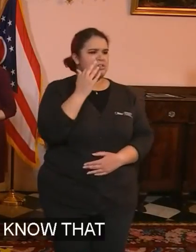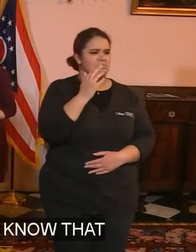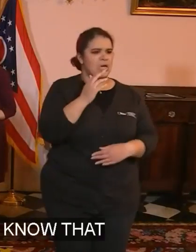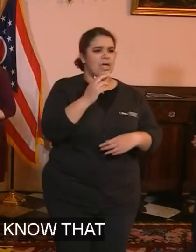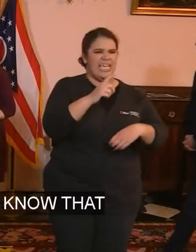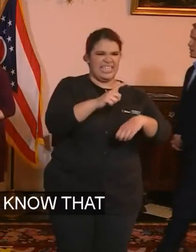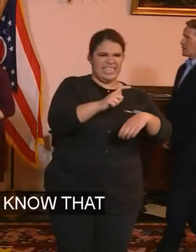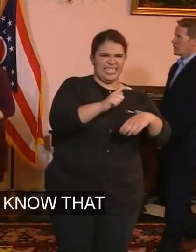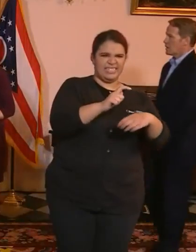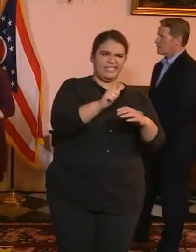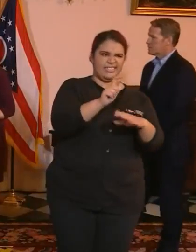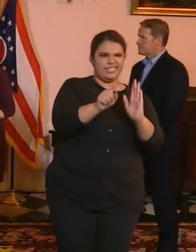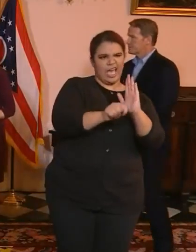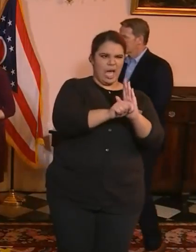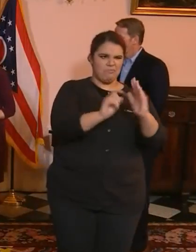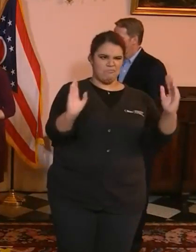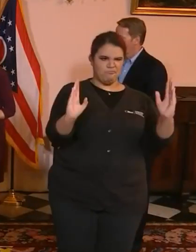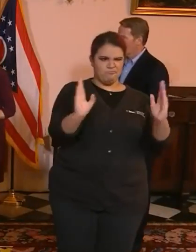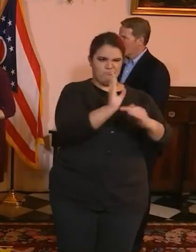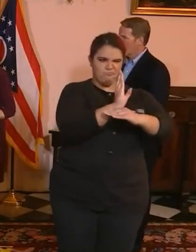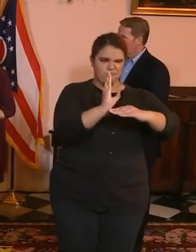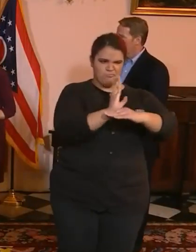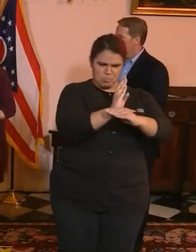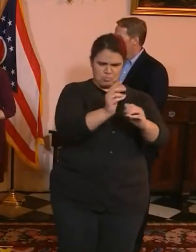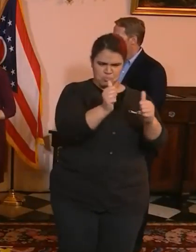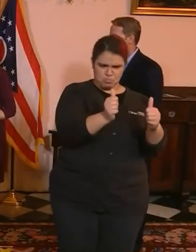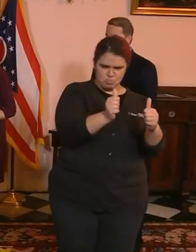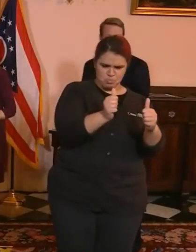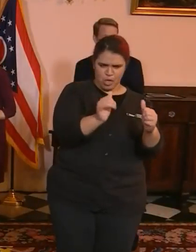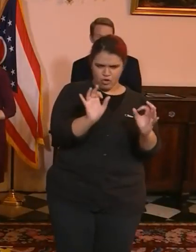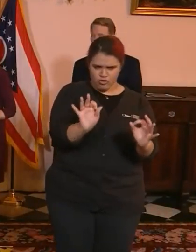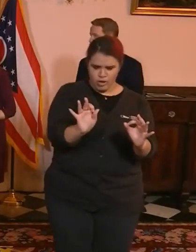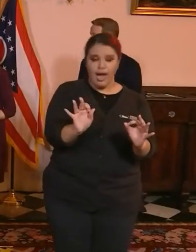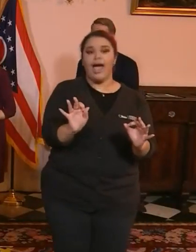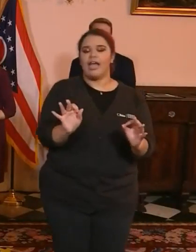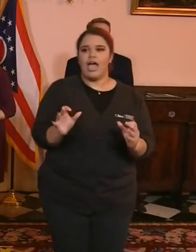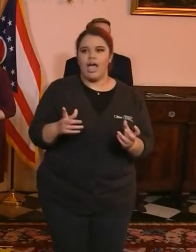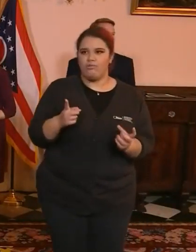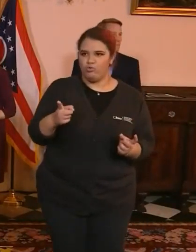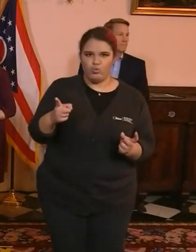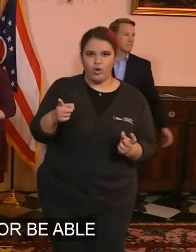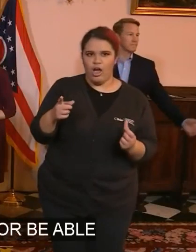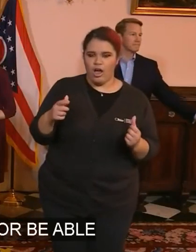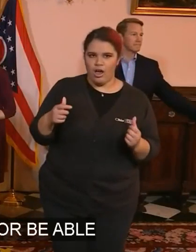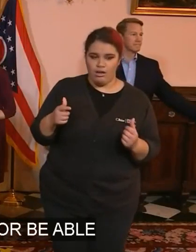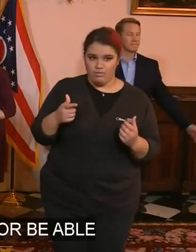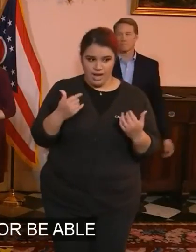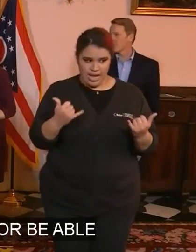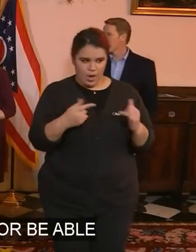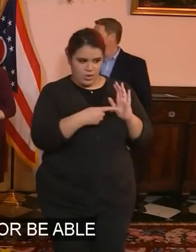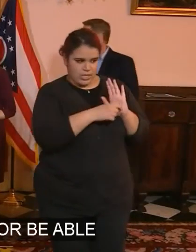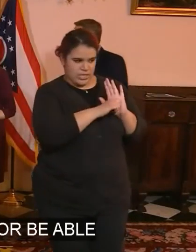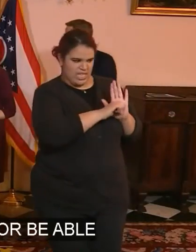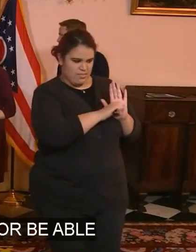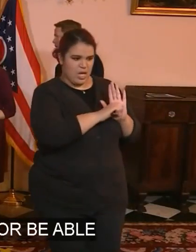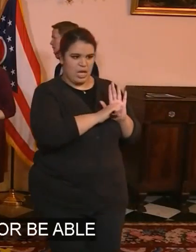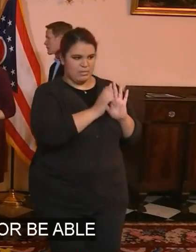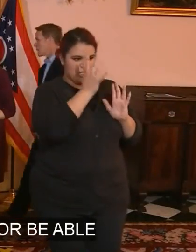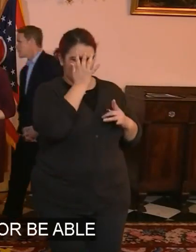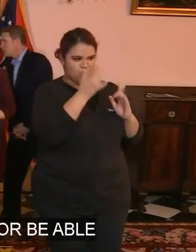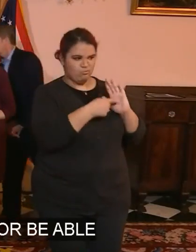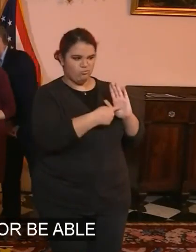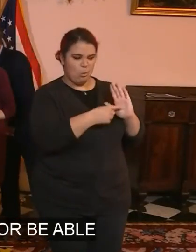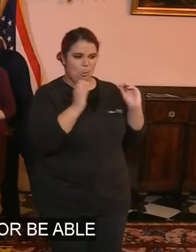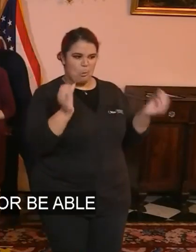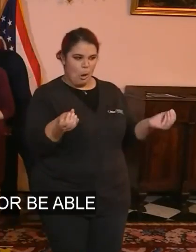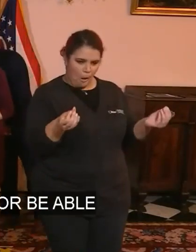passed. And we may never know. We may never be able to count all those people, but some of the surveillance and data we'll get ultimately